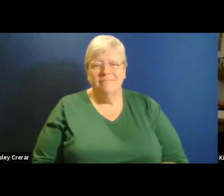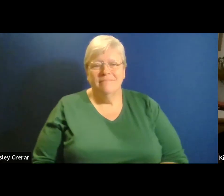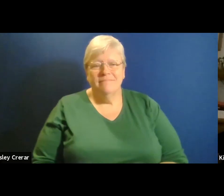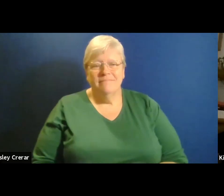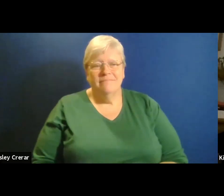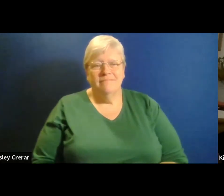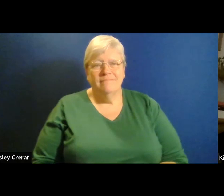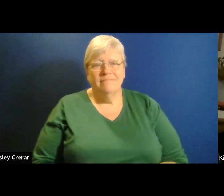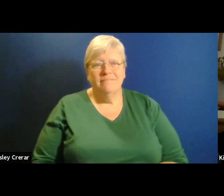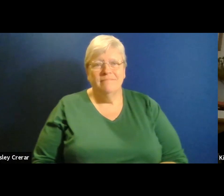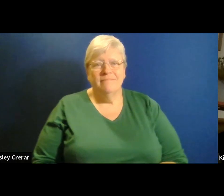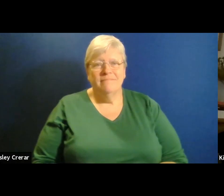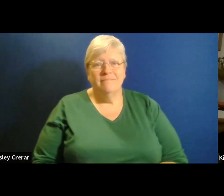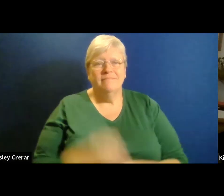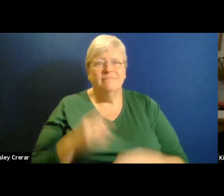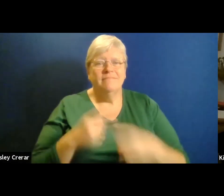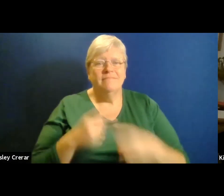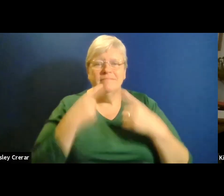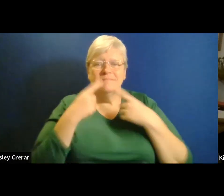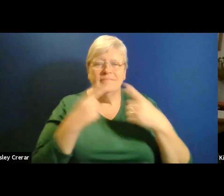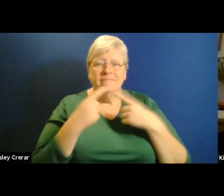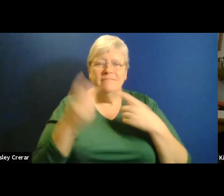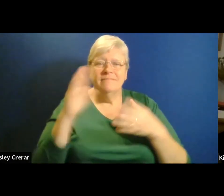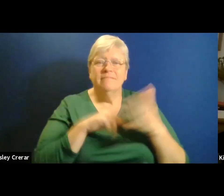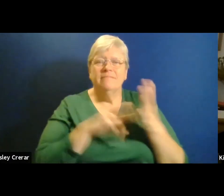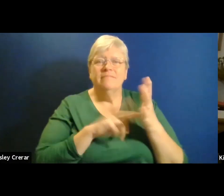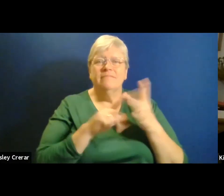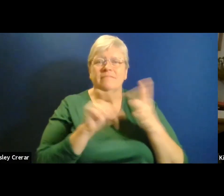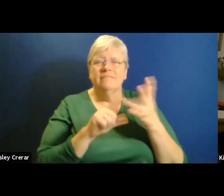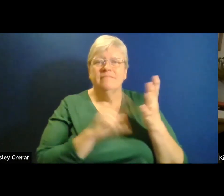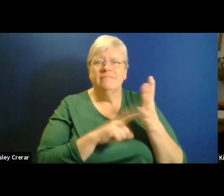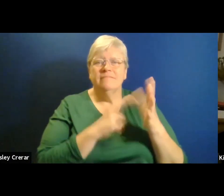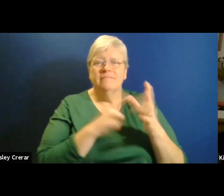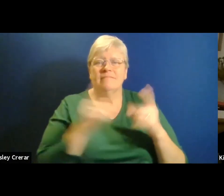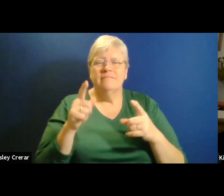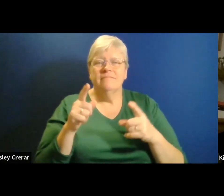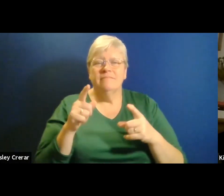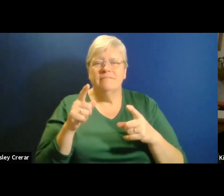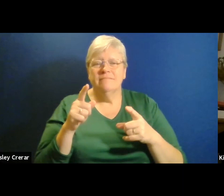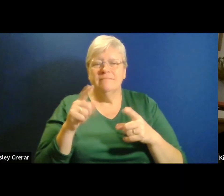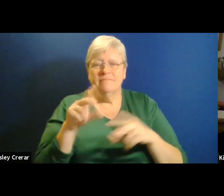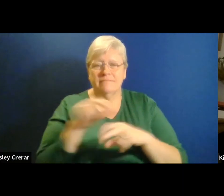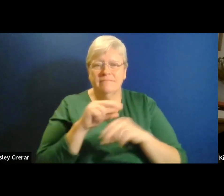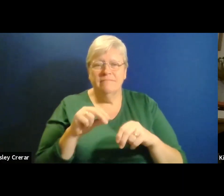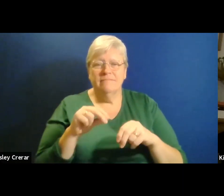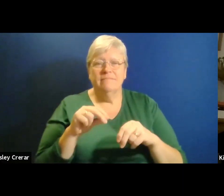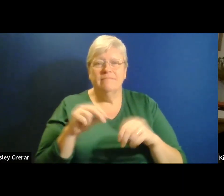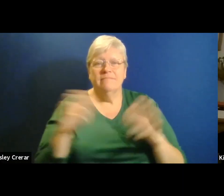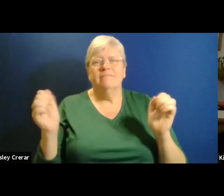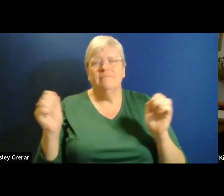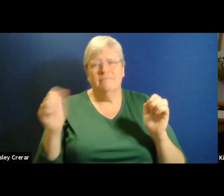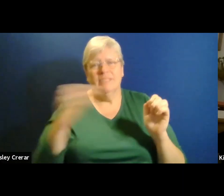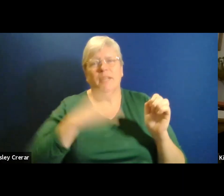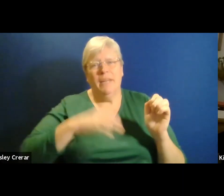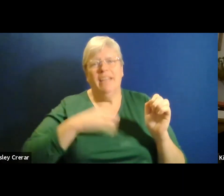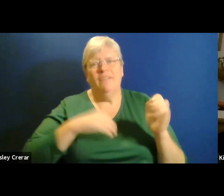Thank you. A quick comment from Nicola in the comments, in the chat, saying that she's benefited from being